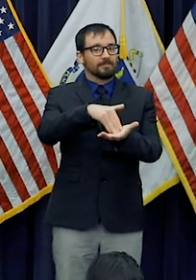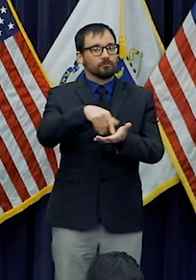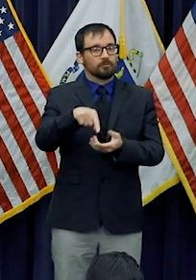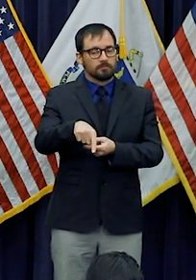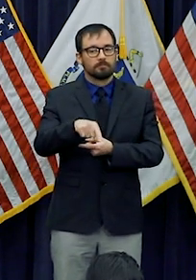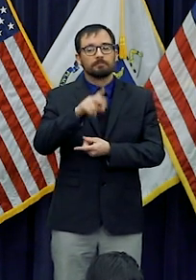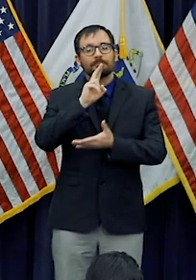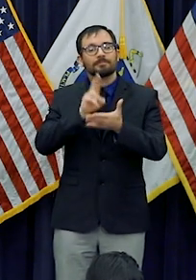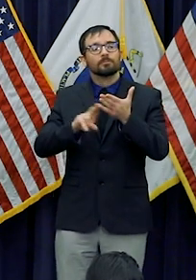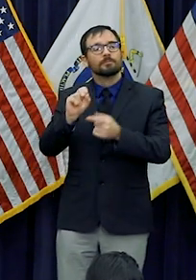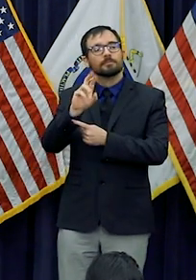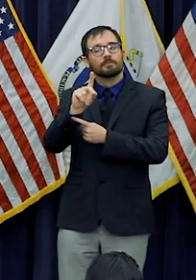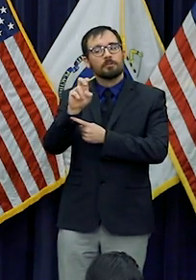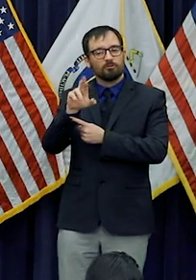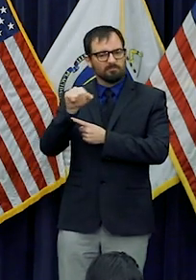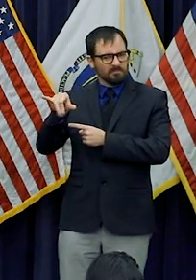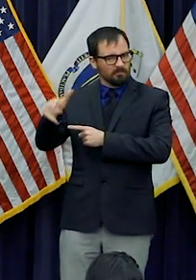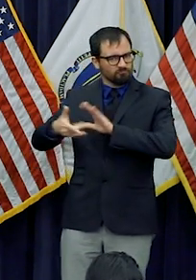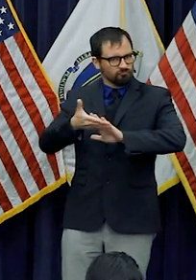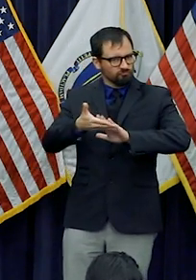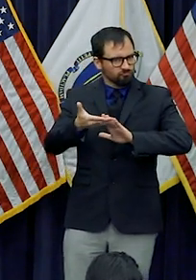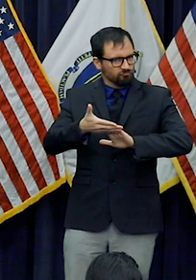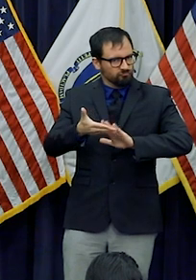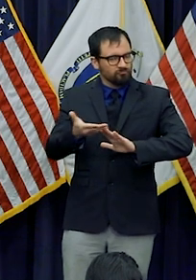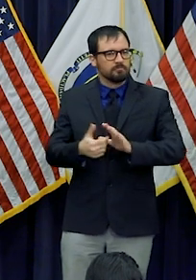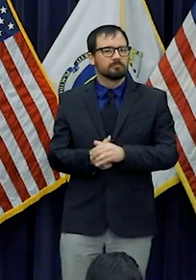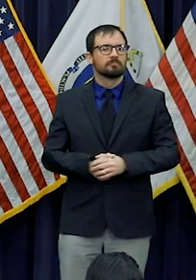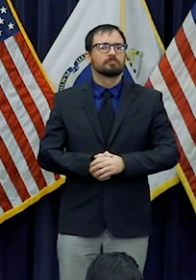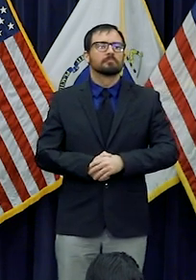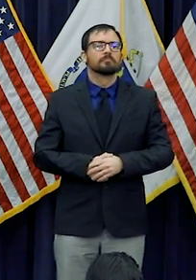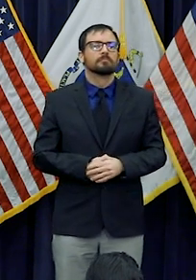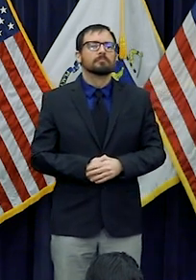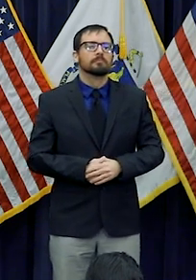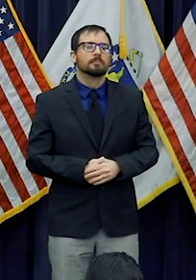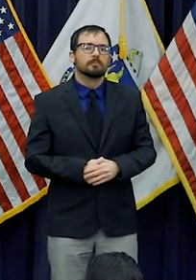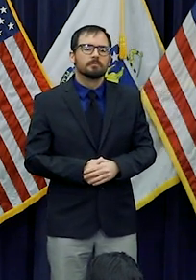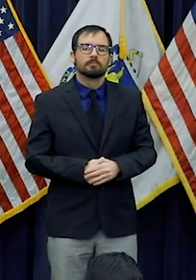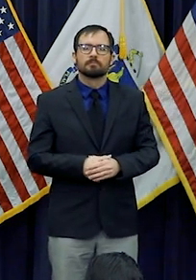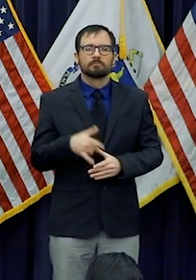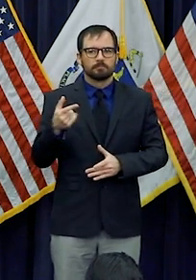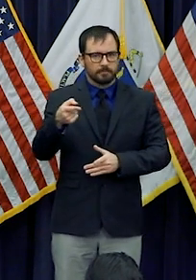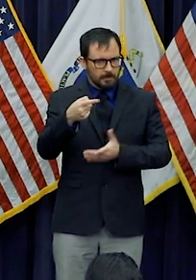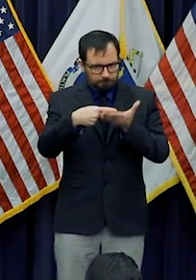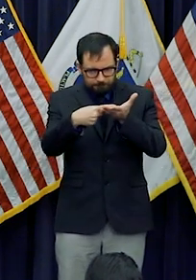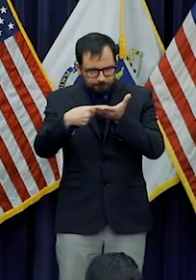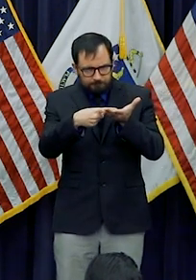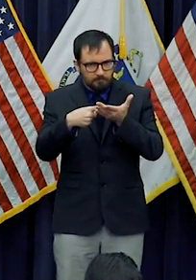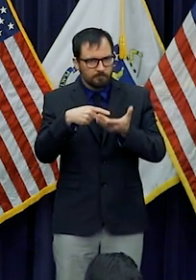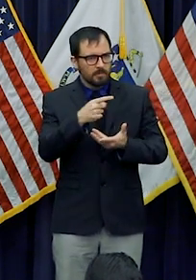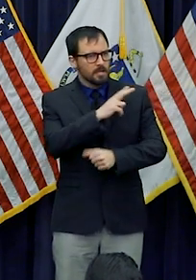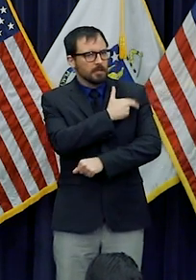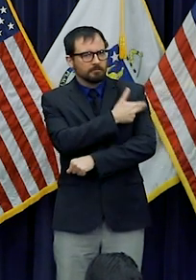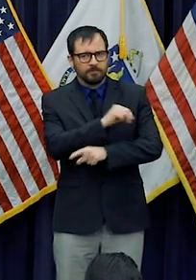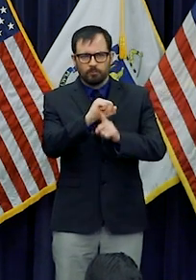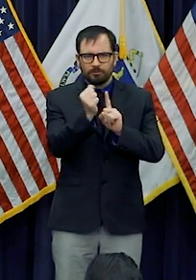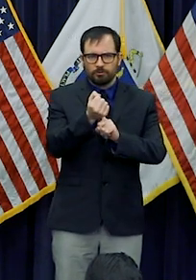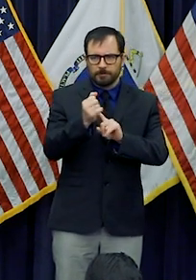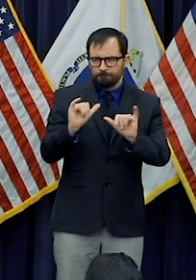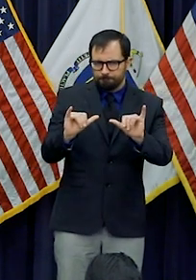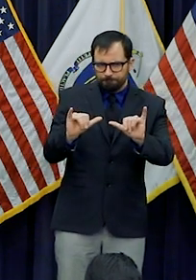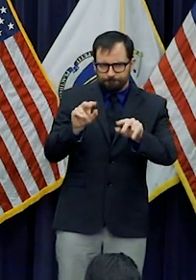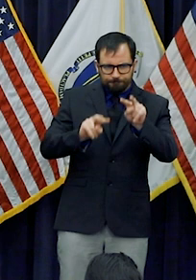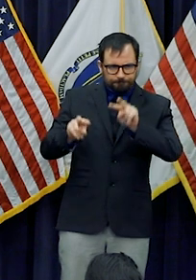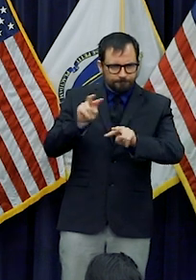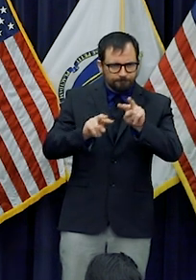community to understand and assess the needs and the expectations and to scenario plan around